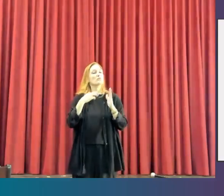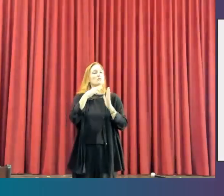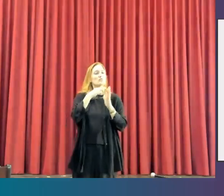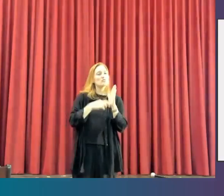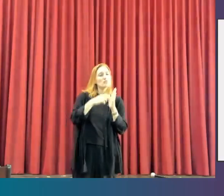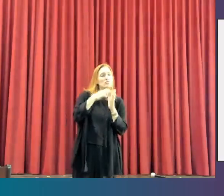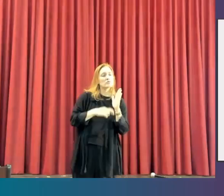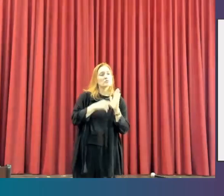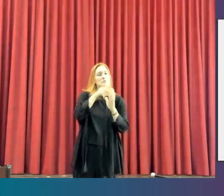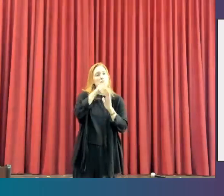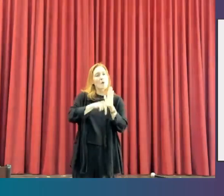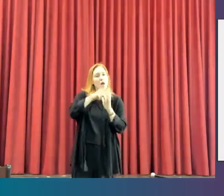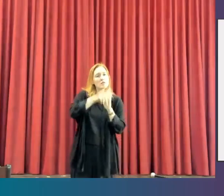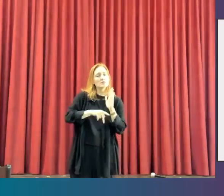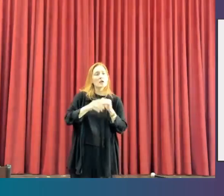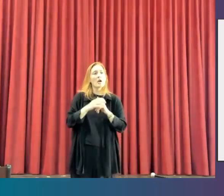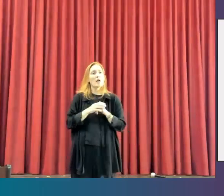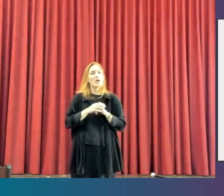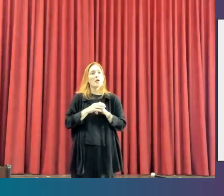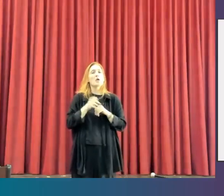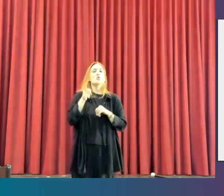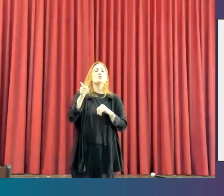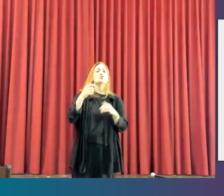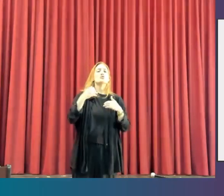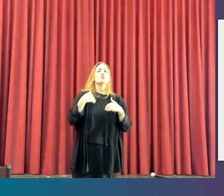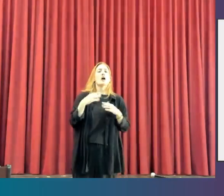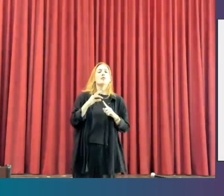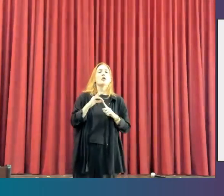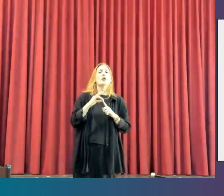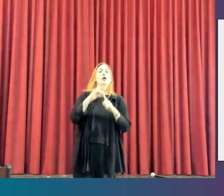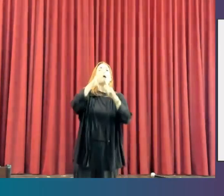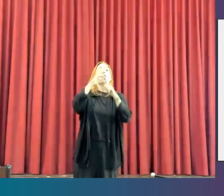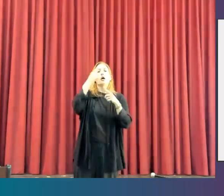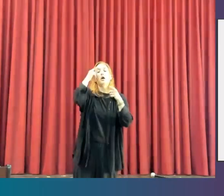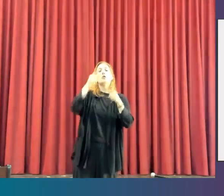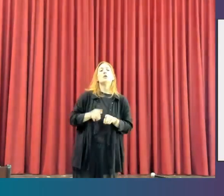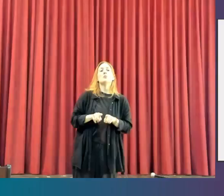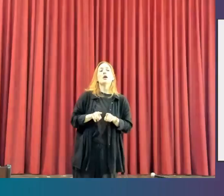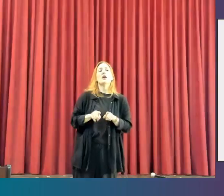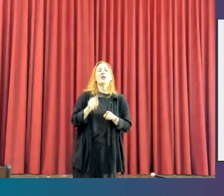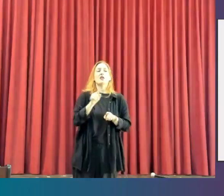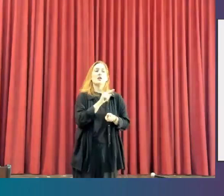tenants. So you get a special rental agreement, but no one else does.